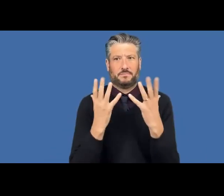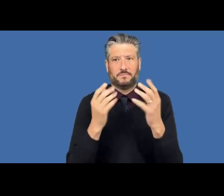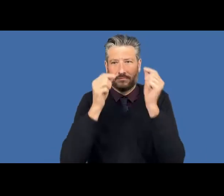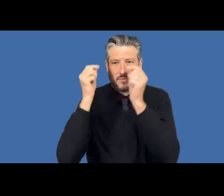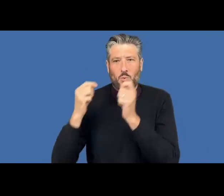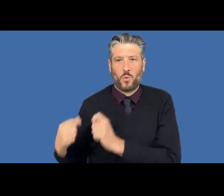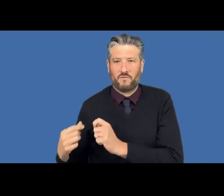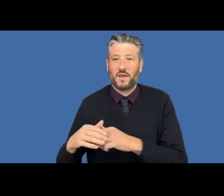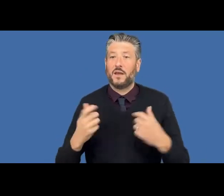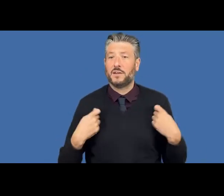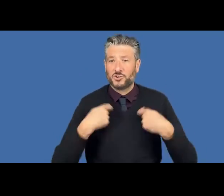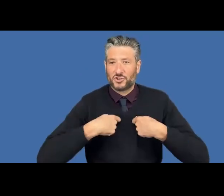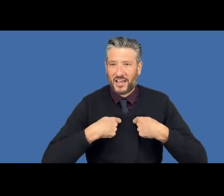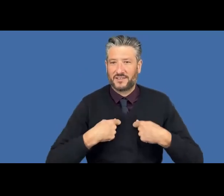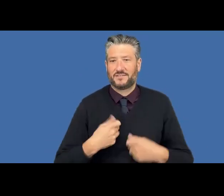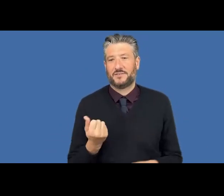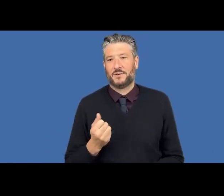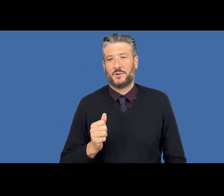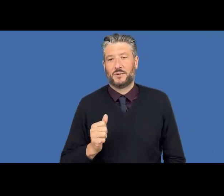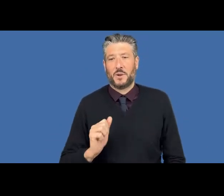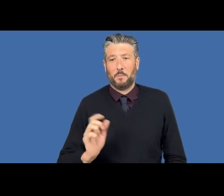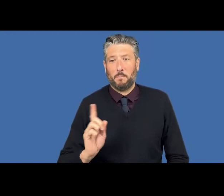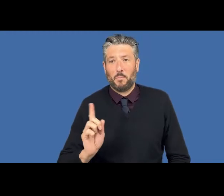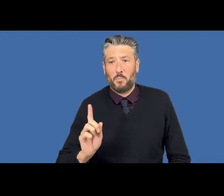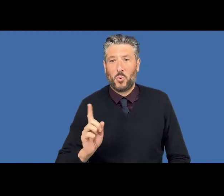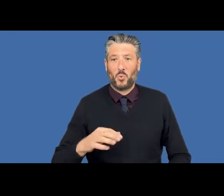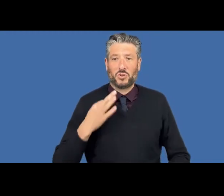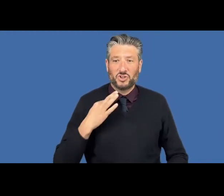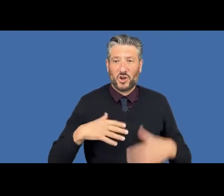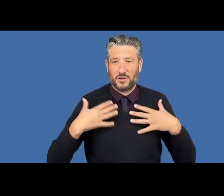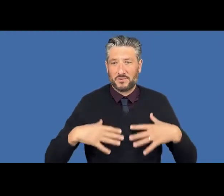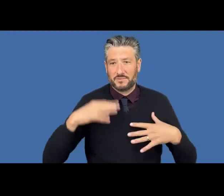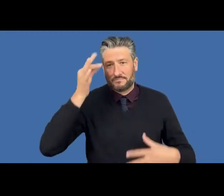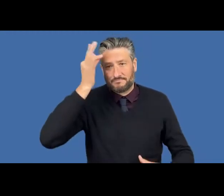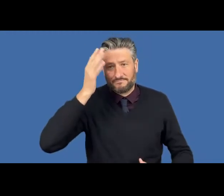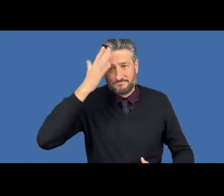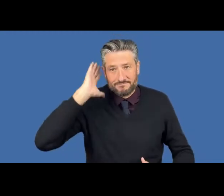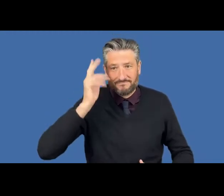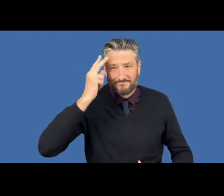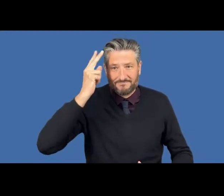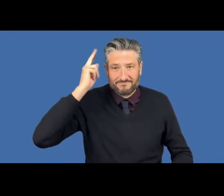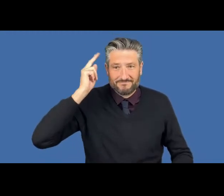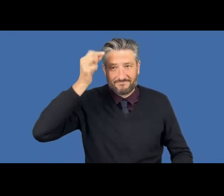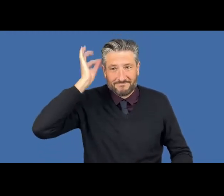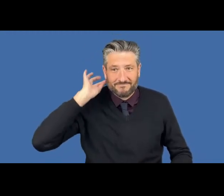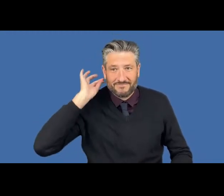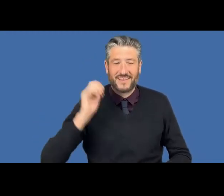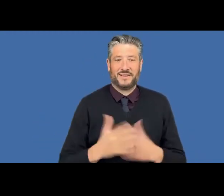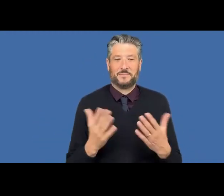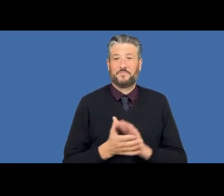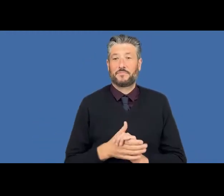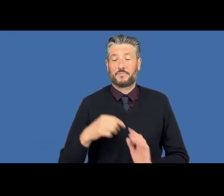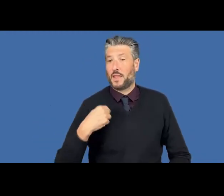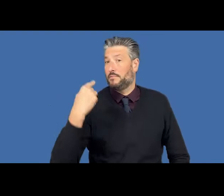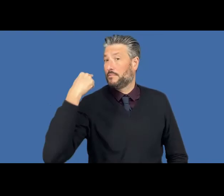shirt, and I have a closely cropped beard and short hair. So, and an internet famous big-leaved green plant behind